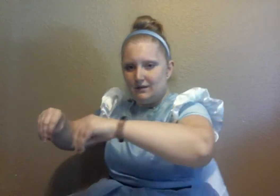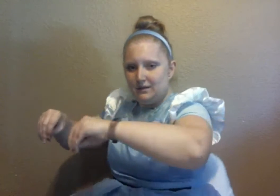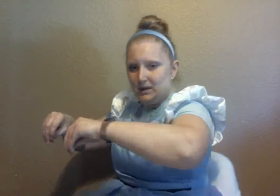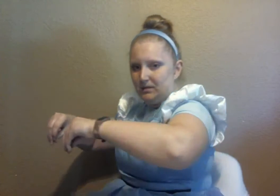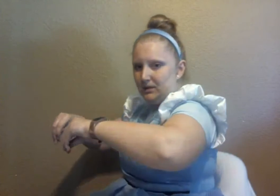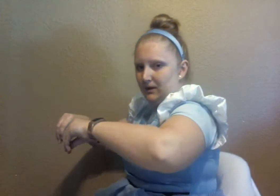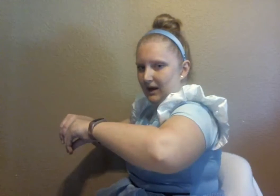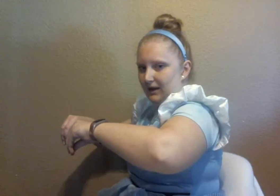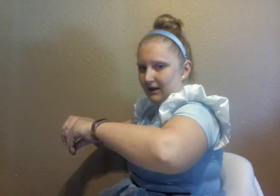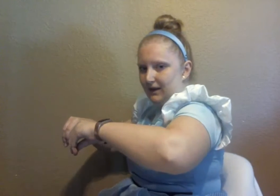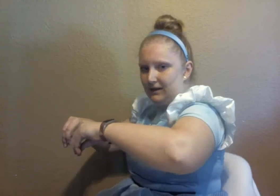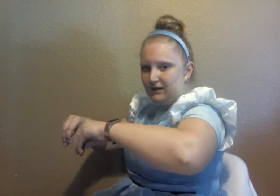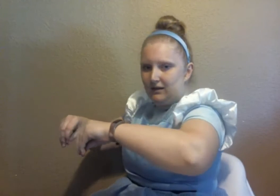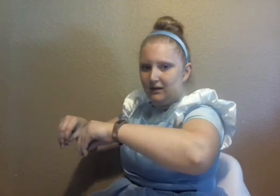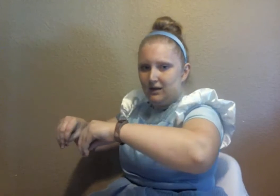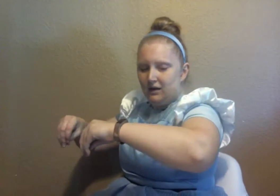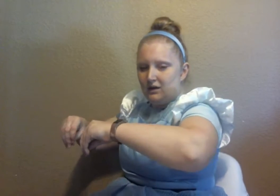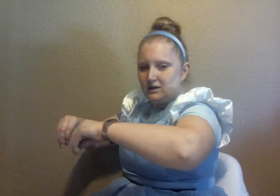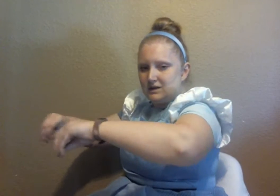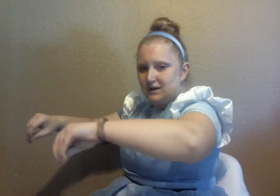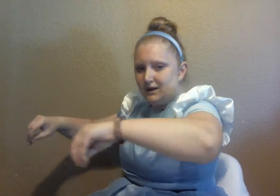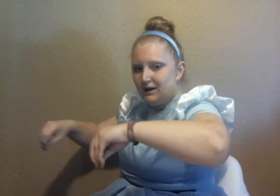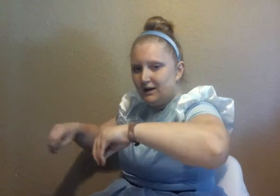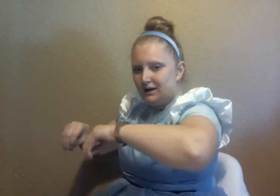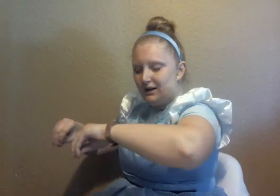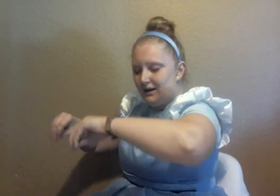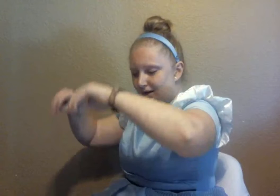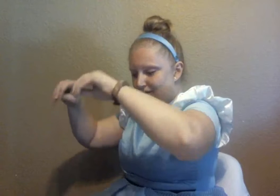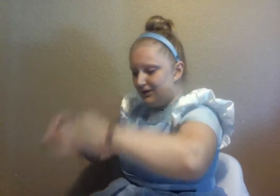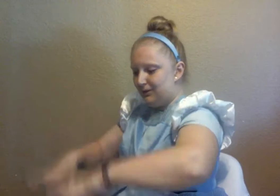I'm going to do that like this. Circle, throw.